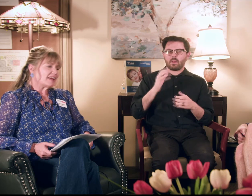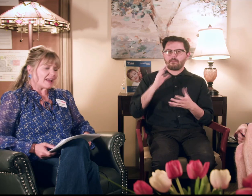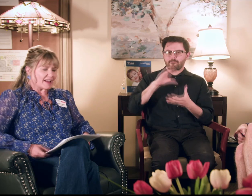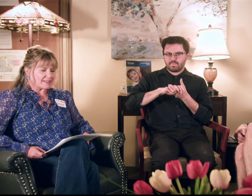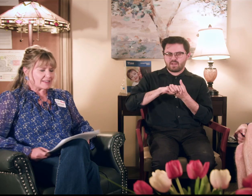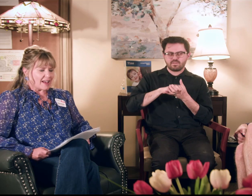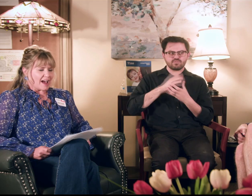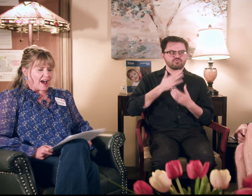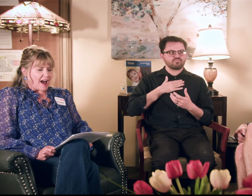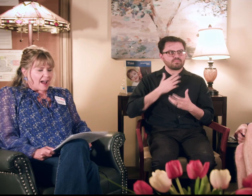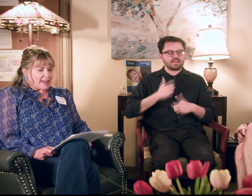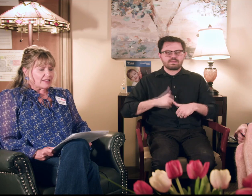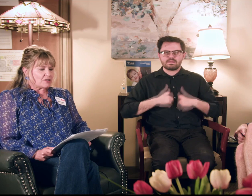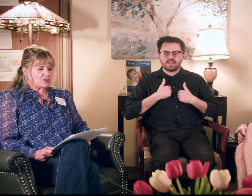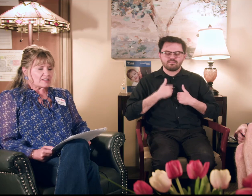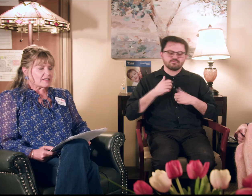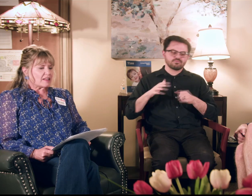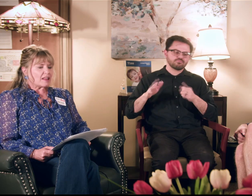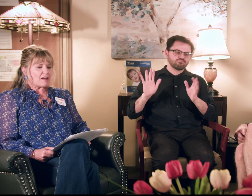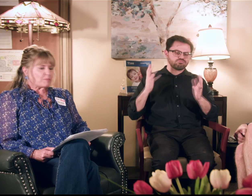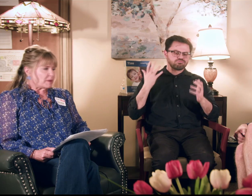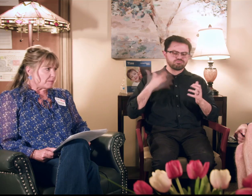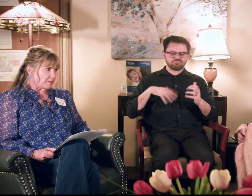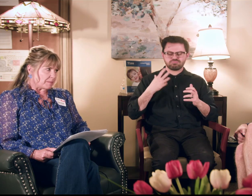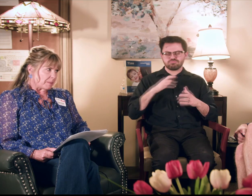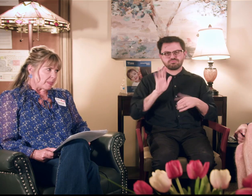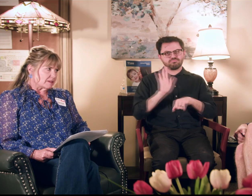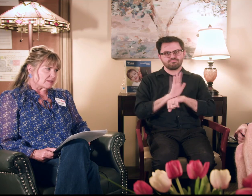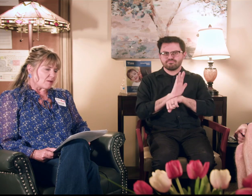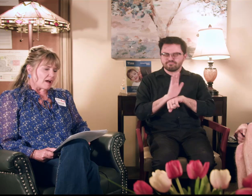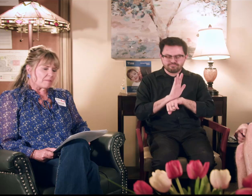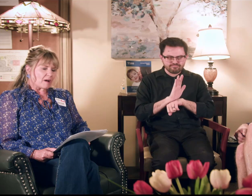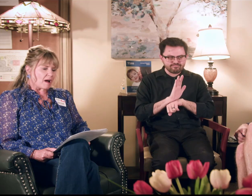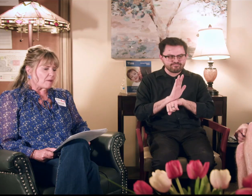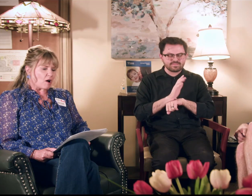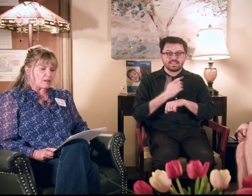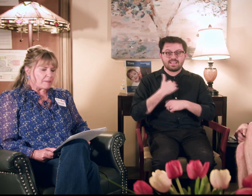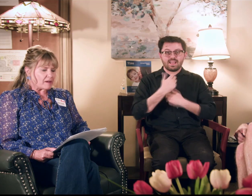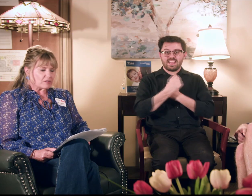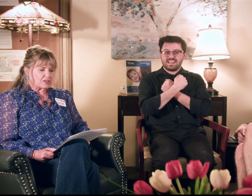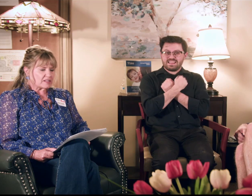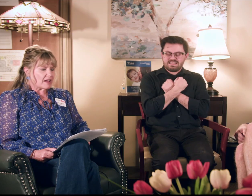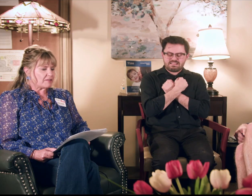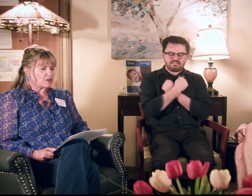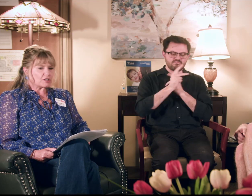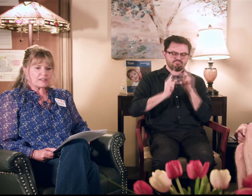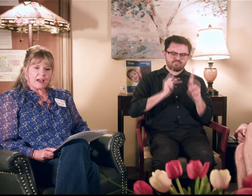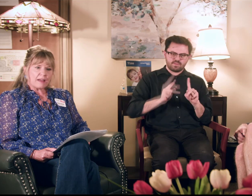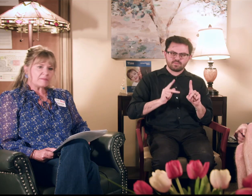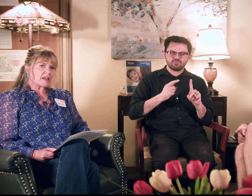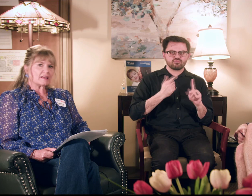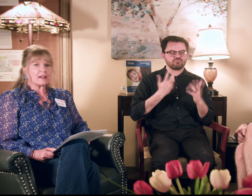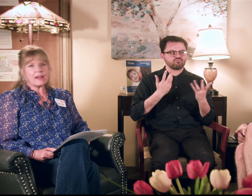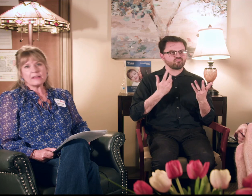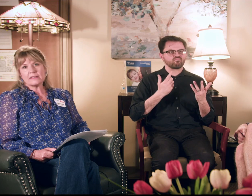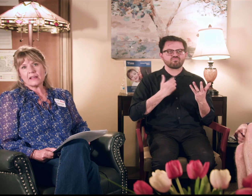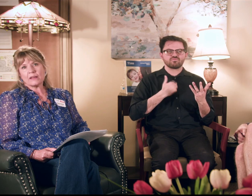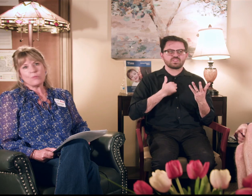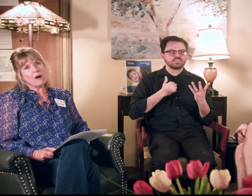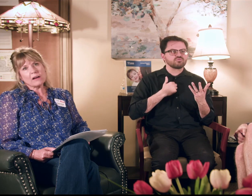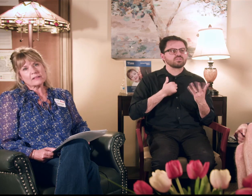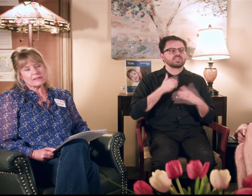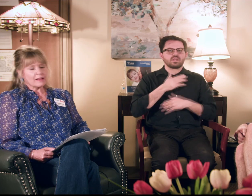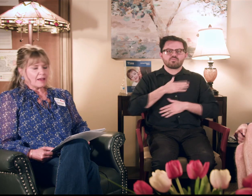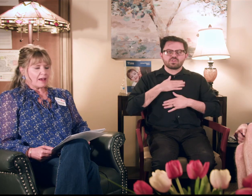and busy, and I just love people. So I'm all about just having a good time, taking